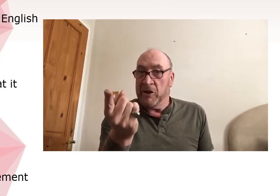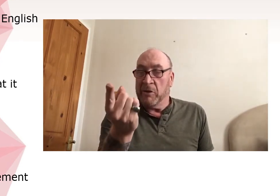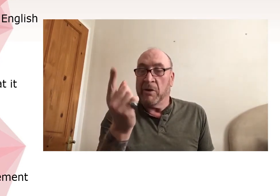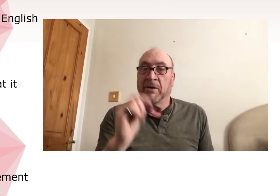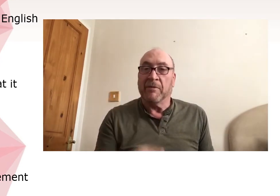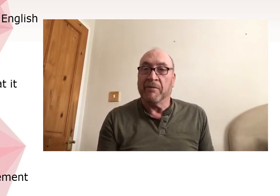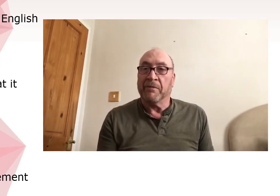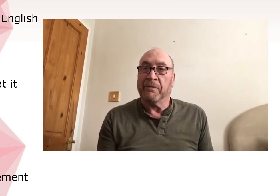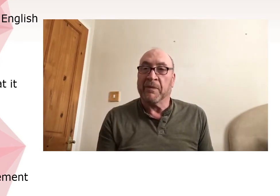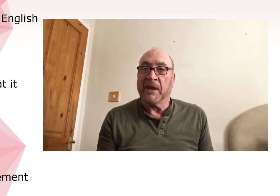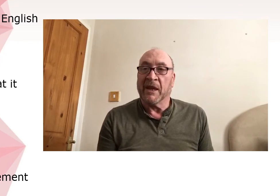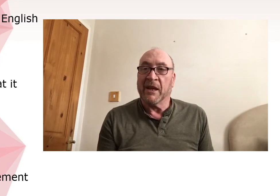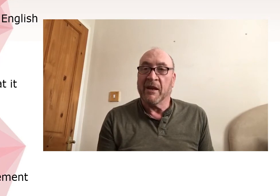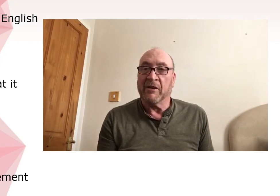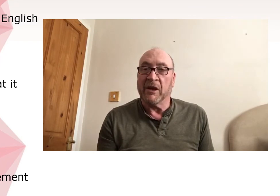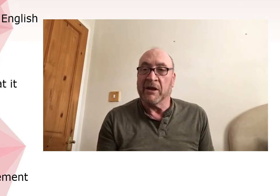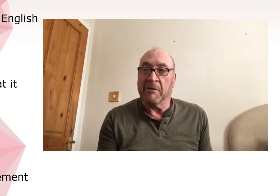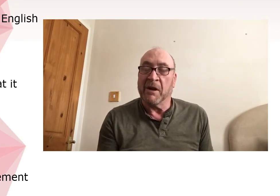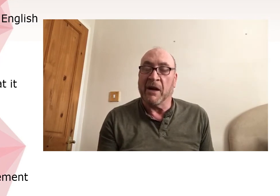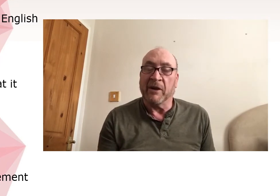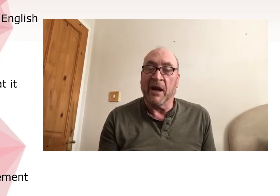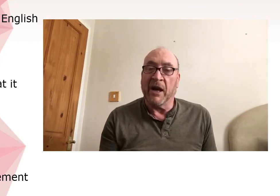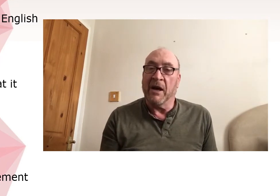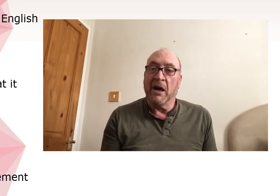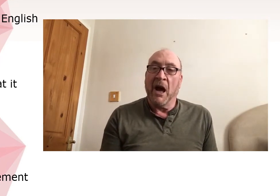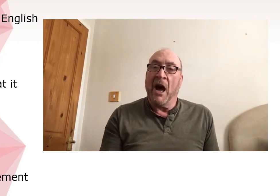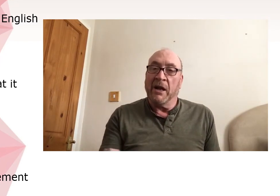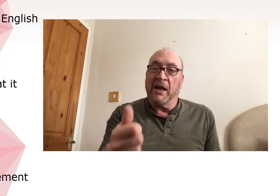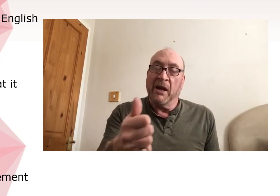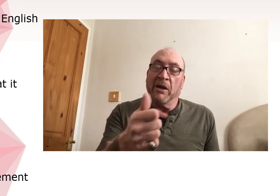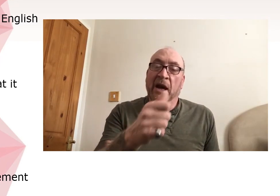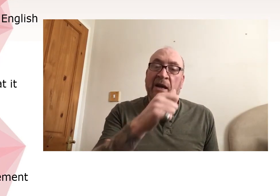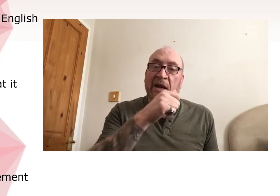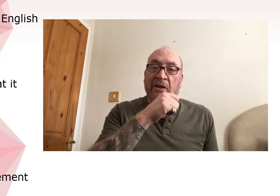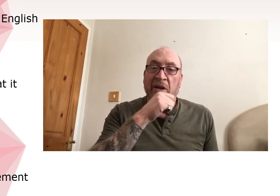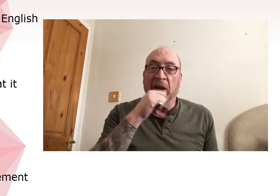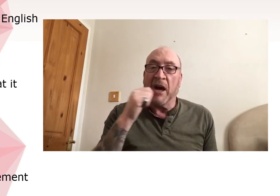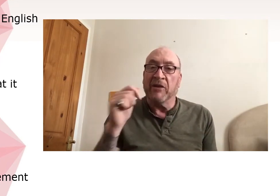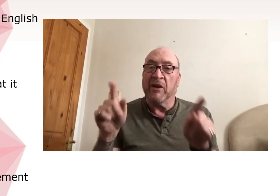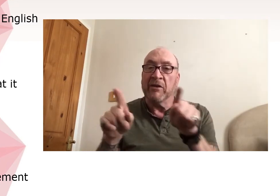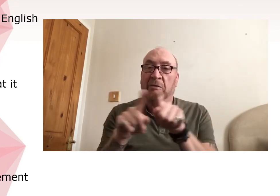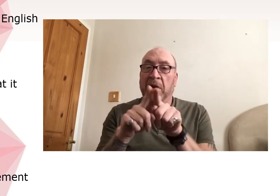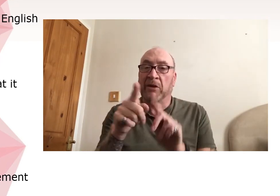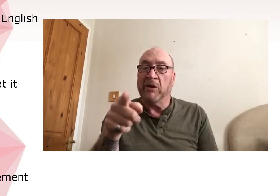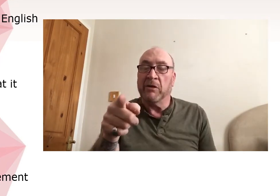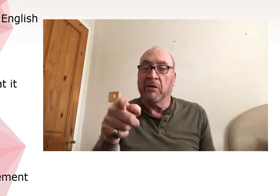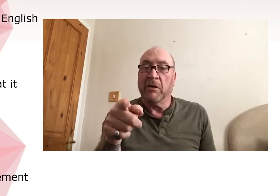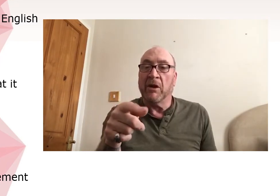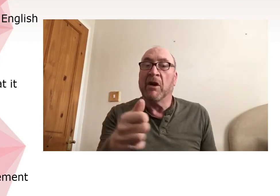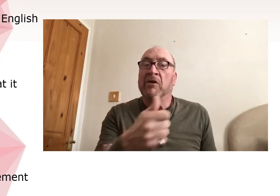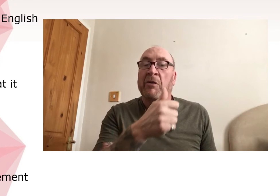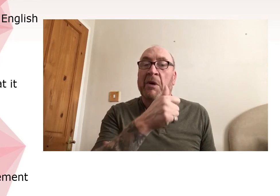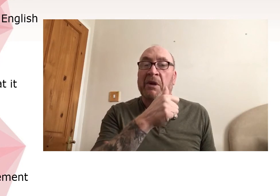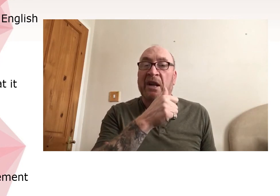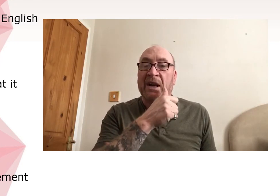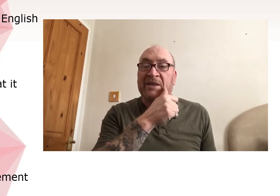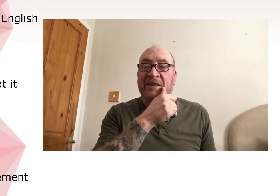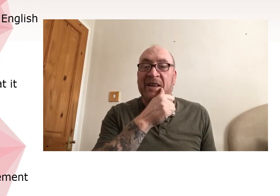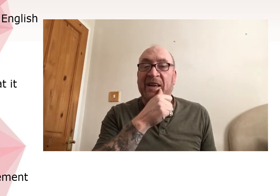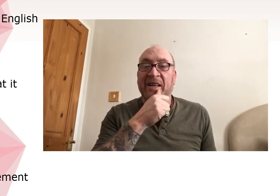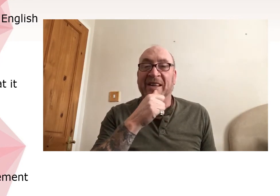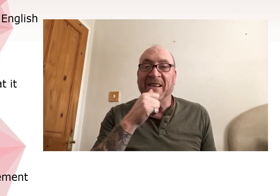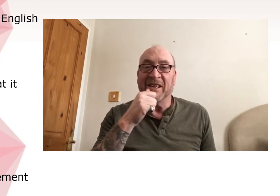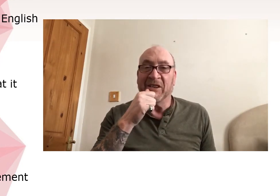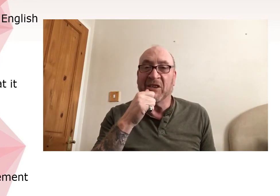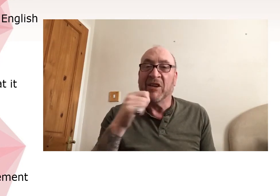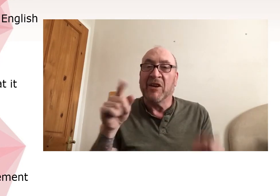Age you. So you can simply ask them like that. And then at the end it's "nice to meet you." Remember, nice is